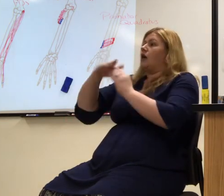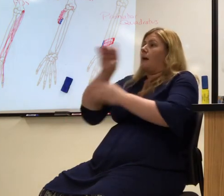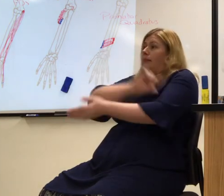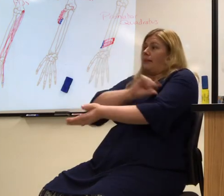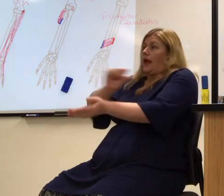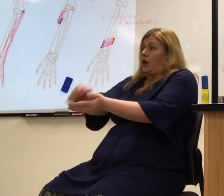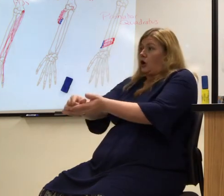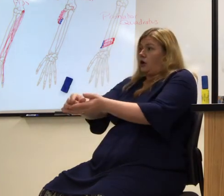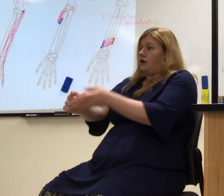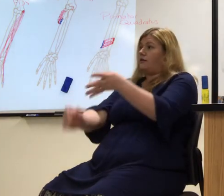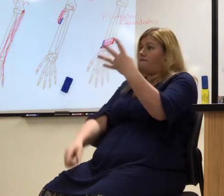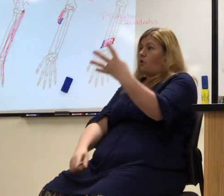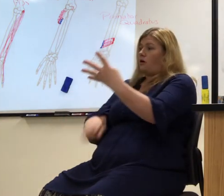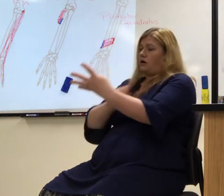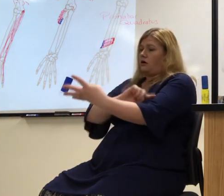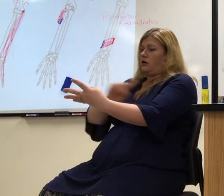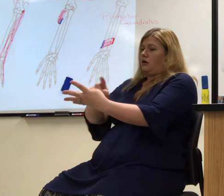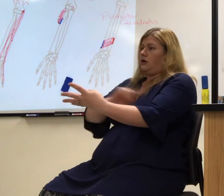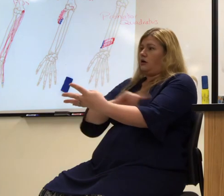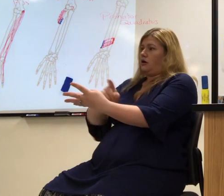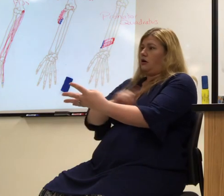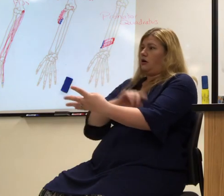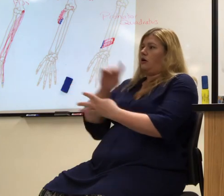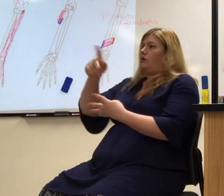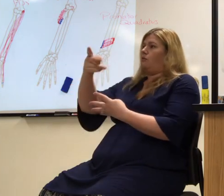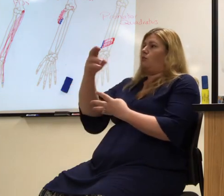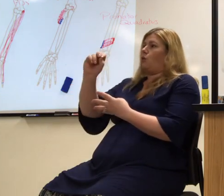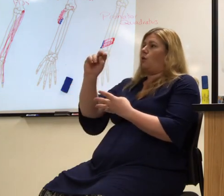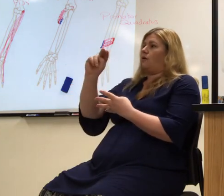flexor carpi